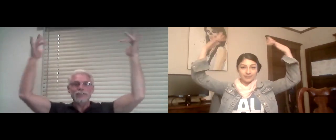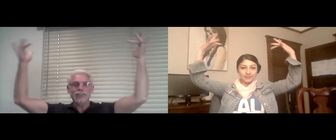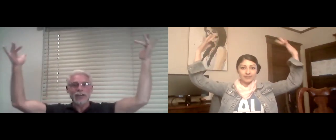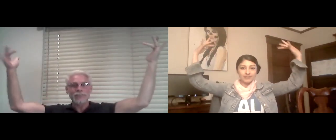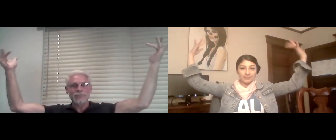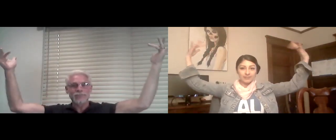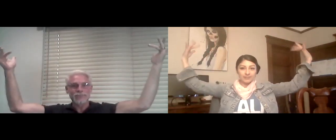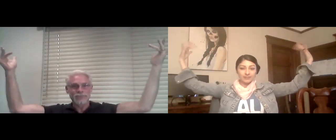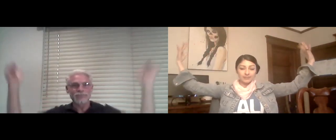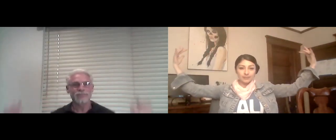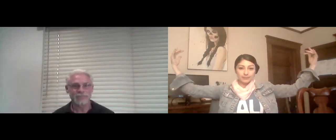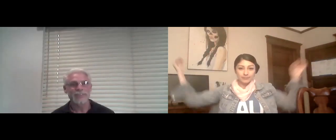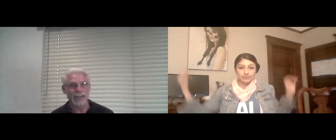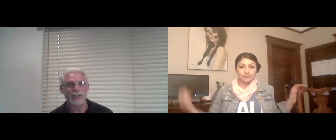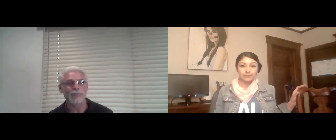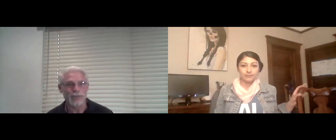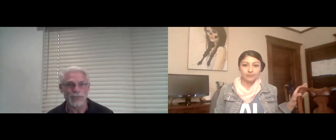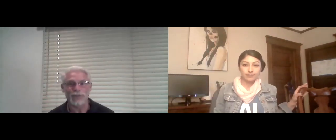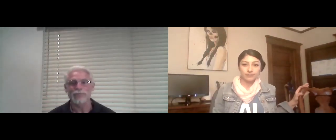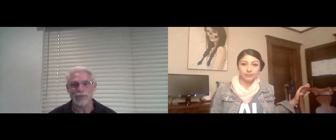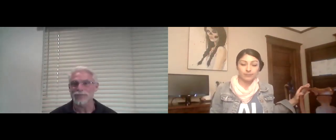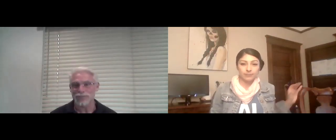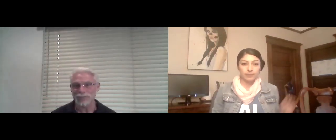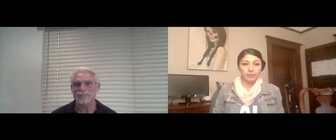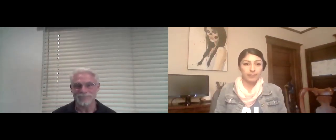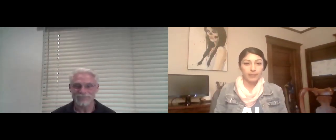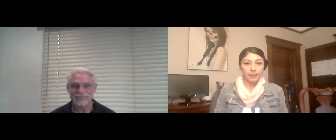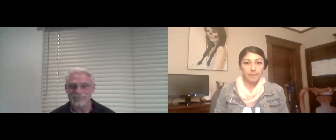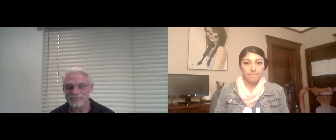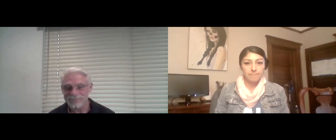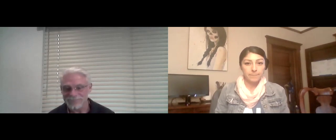Right, shine. There you go. Beautiful. Beautiful.